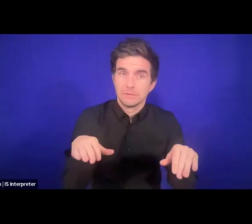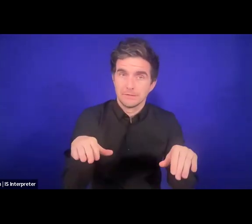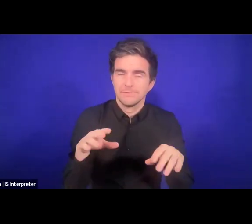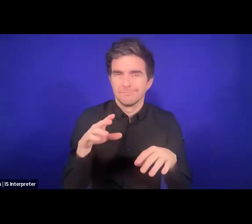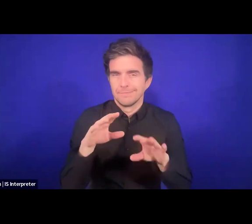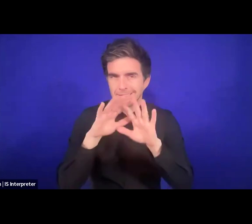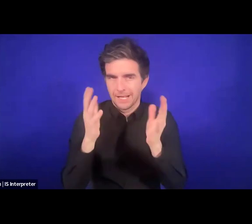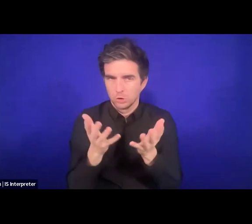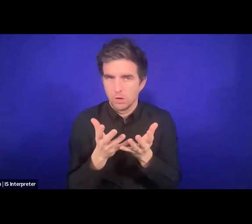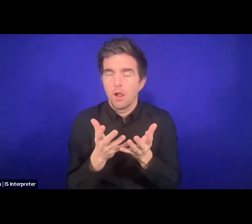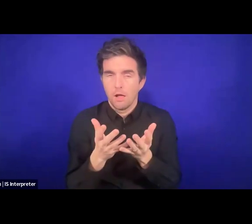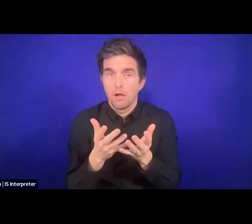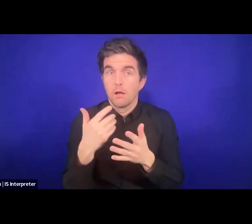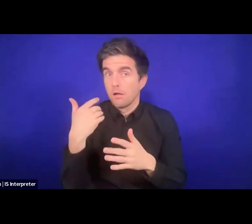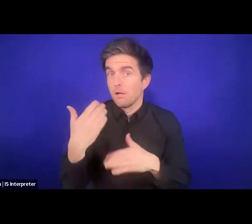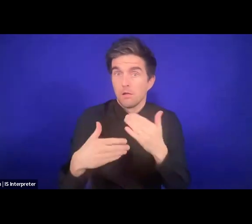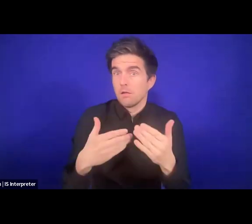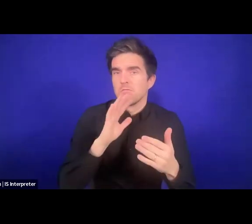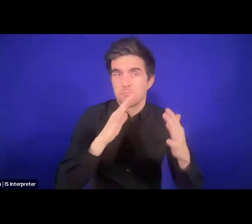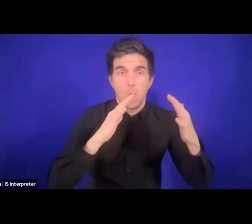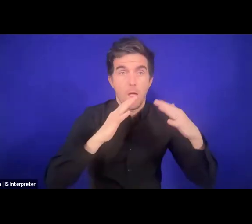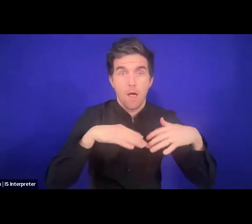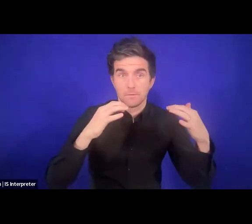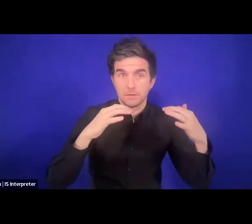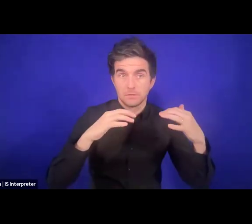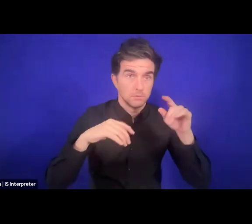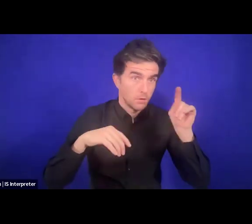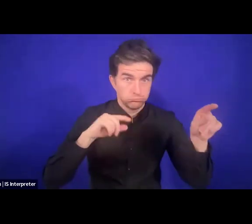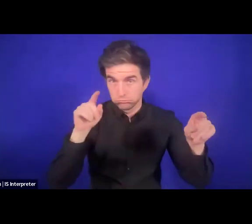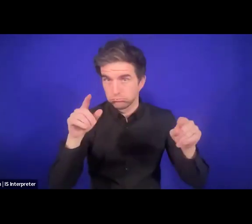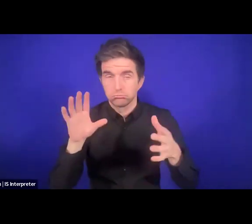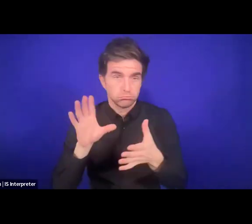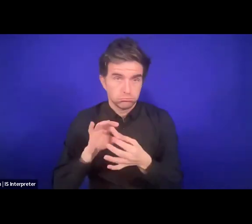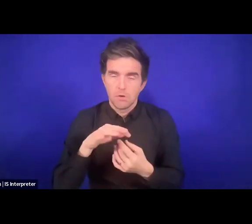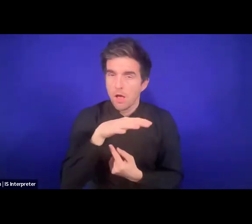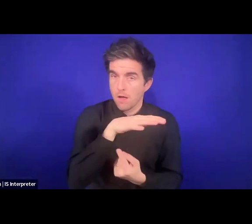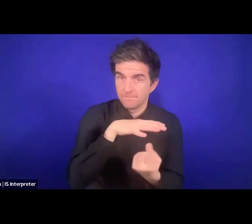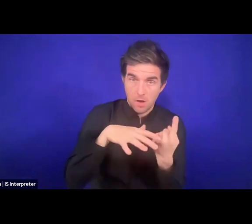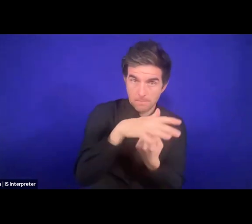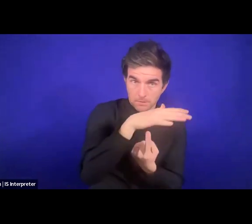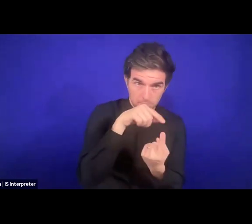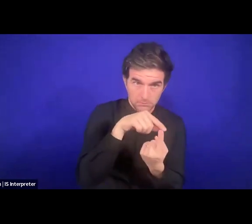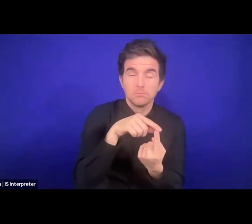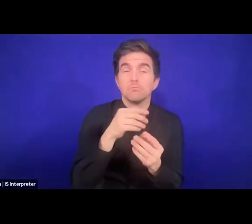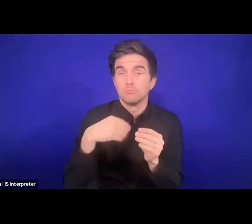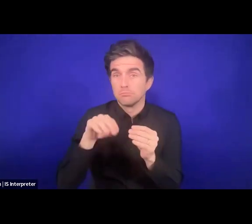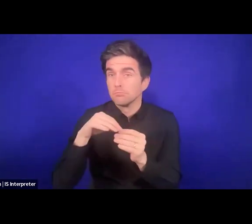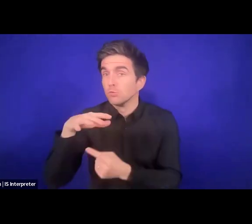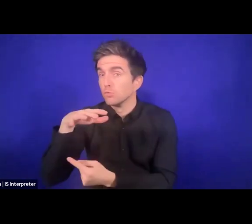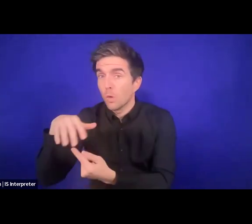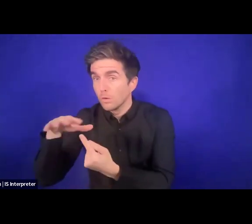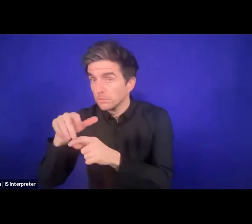At the core, LINK supports a locally led adaptation approach that integrates decentralized climate resilience